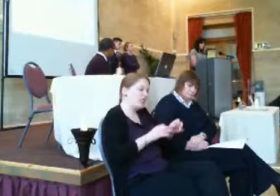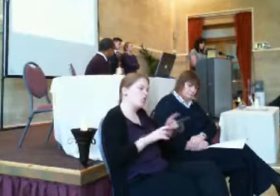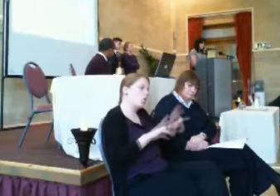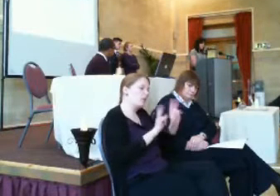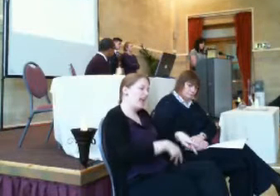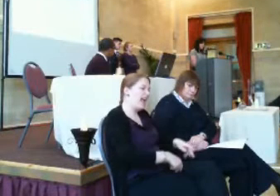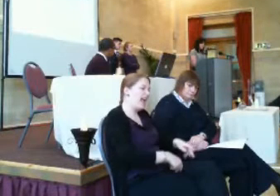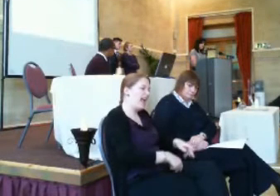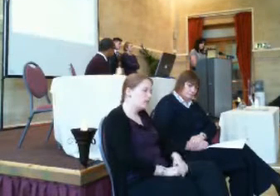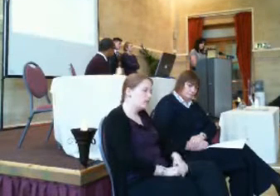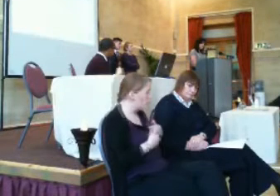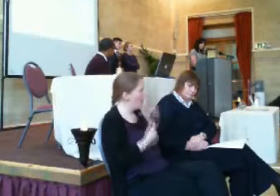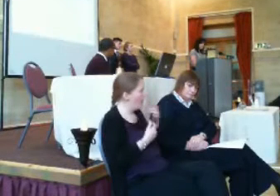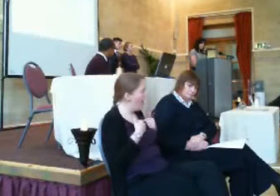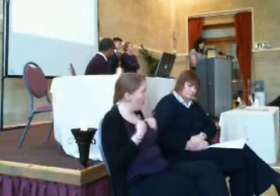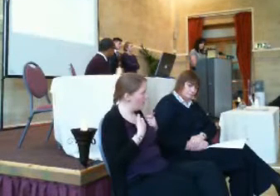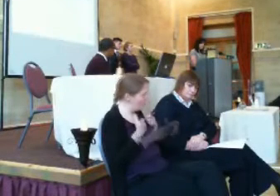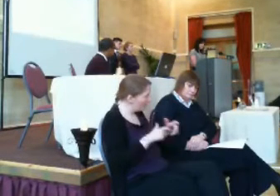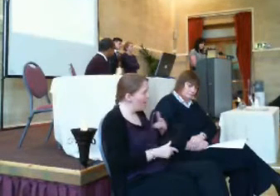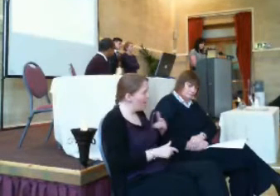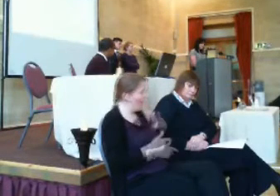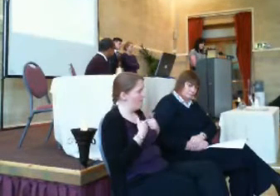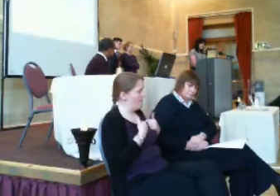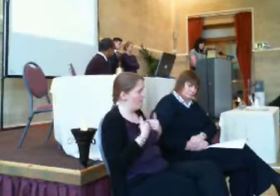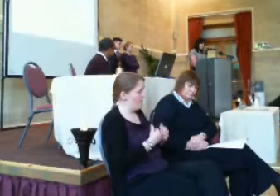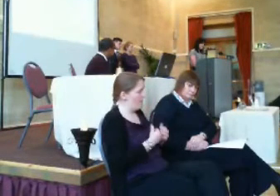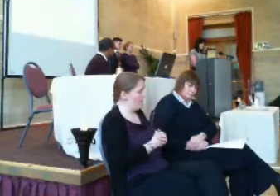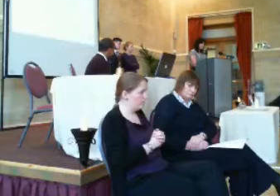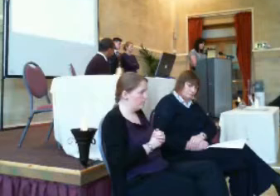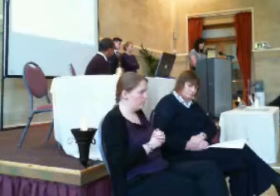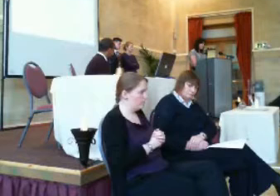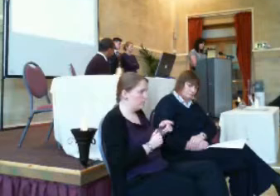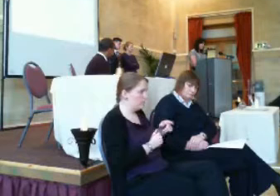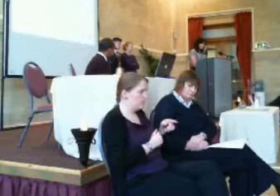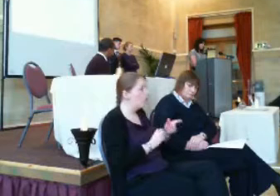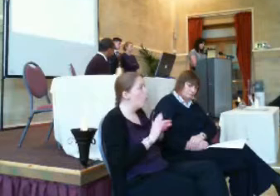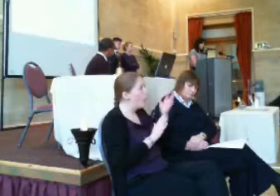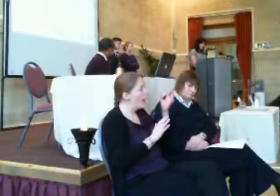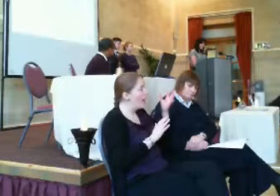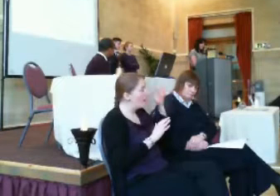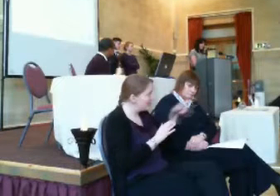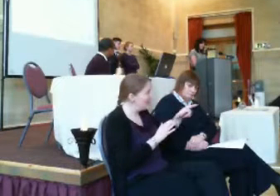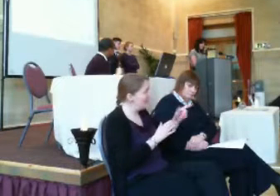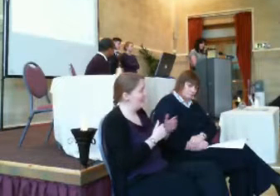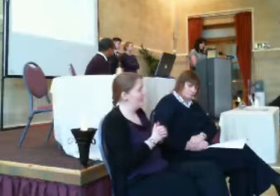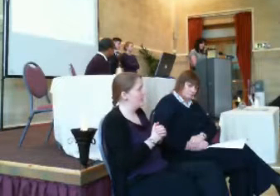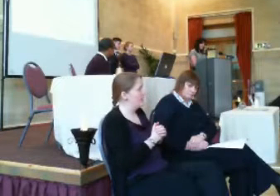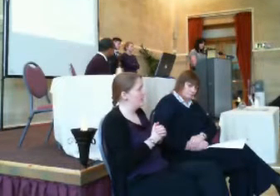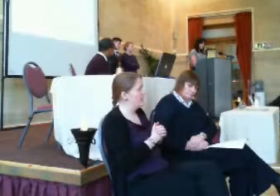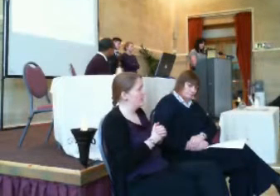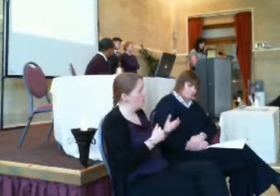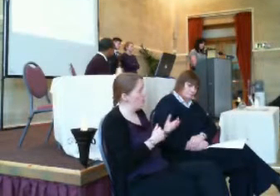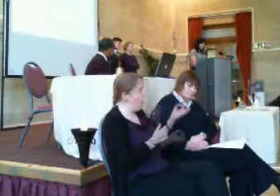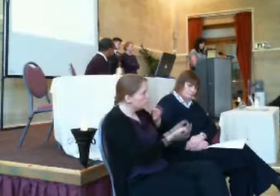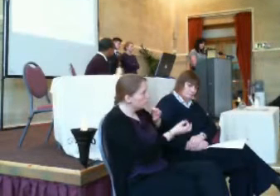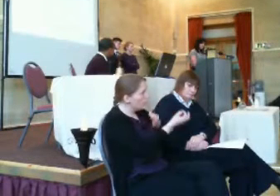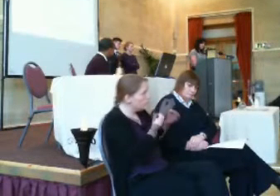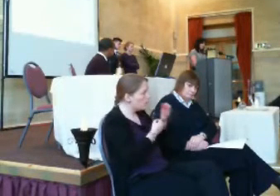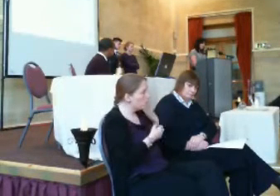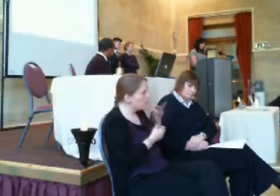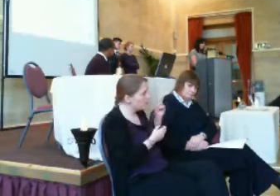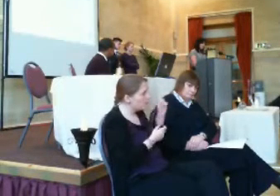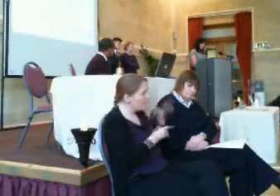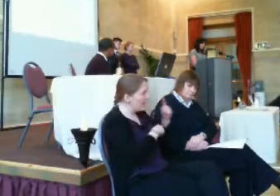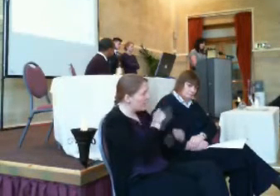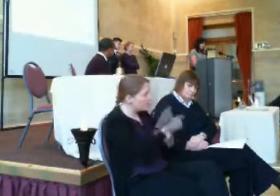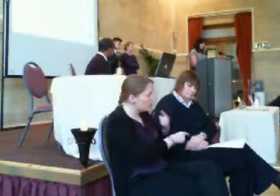we are still alive, my dear, we are still alive. Went to a committee, they offered me a chair, asked me politely to return next year.